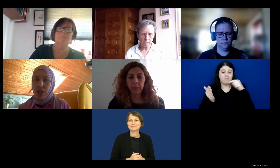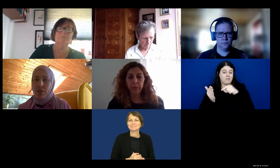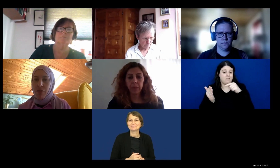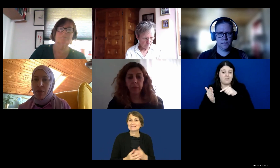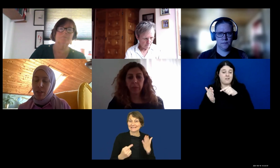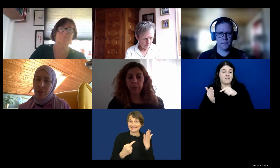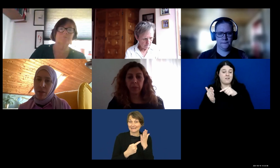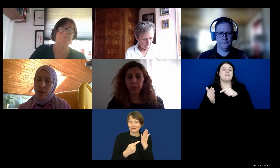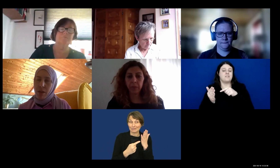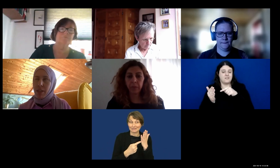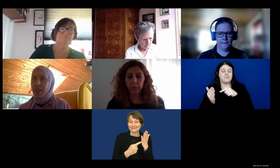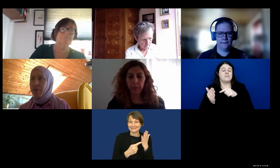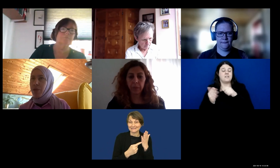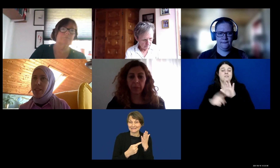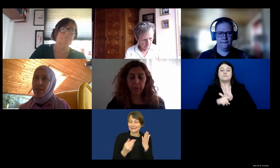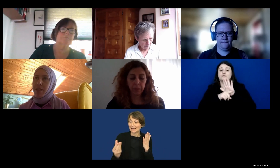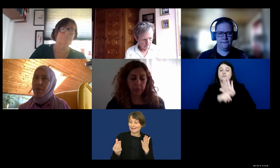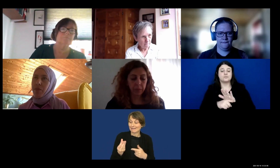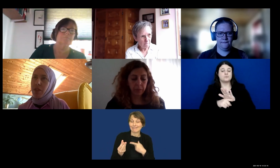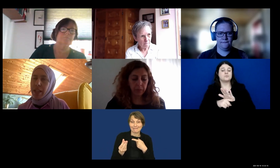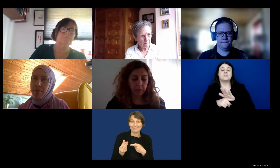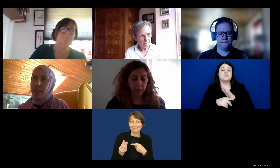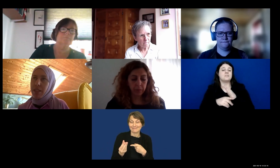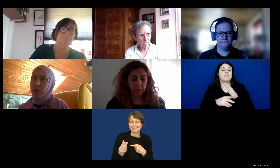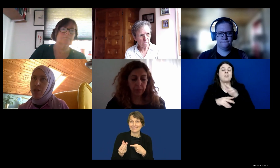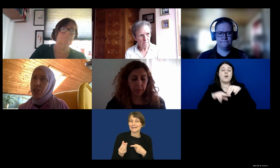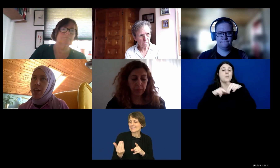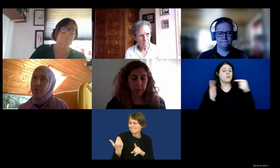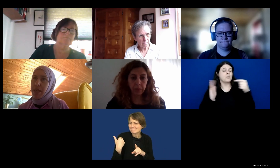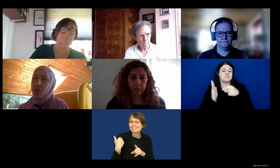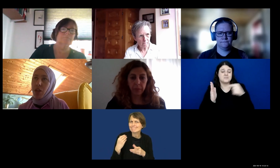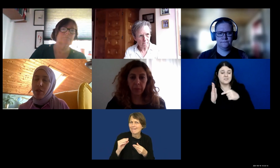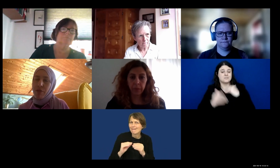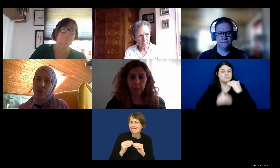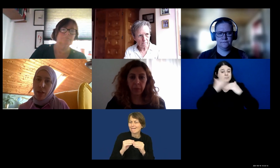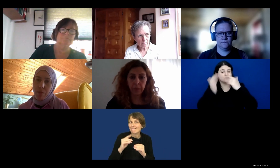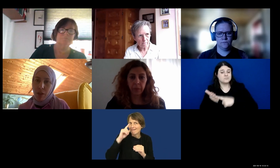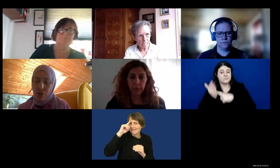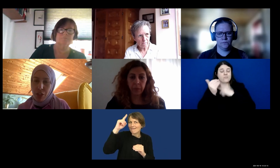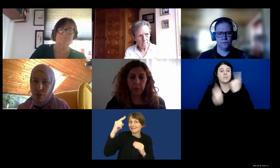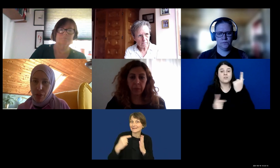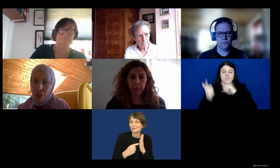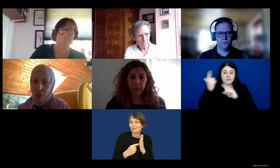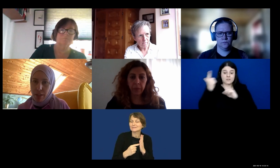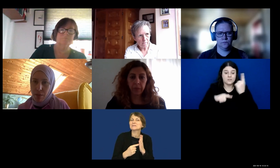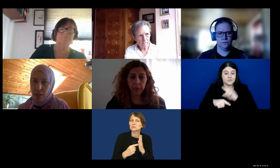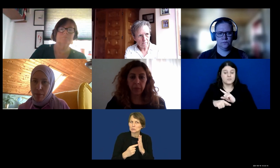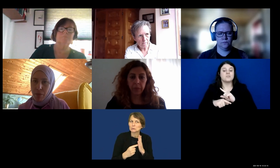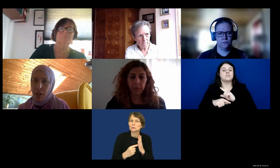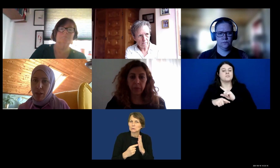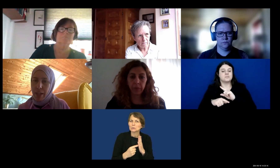making a lot of, or the recent developments in technology are making a lot of